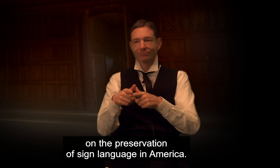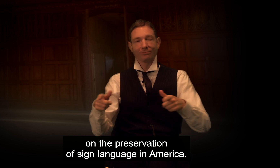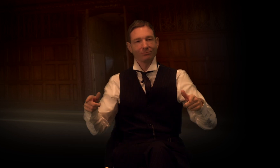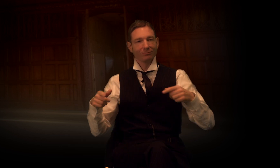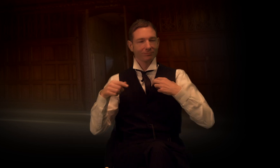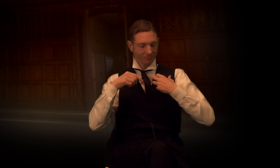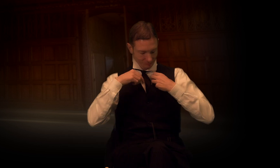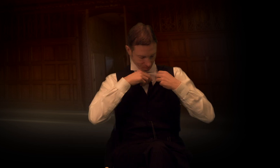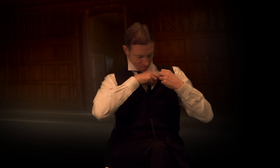America.